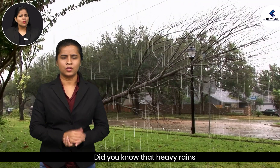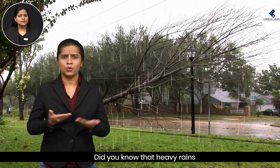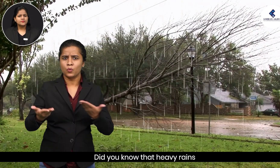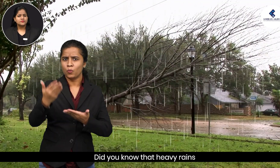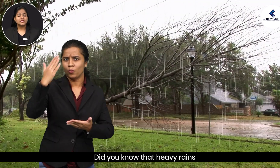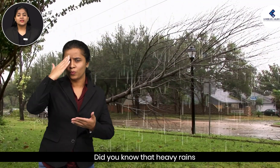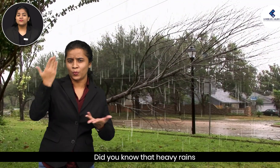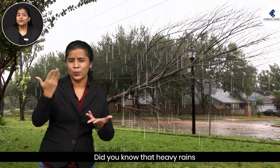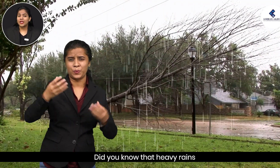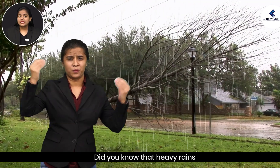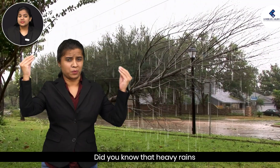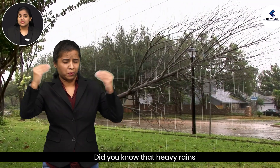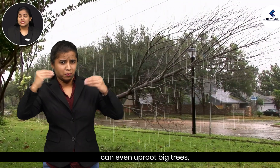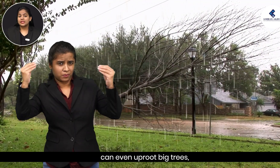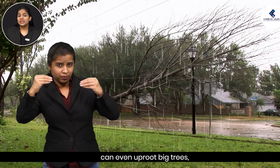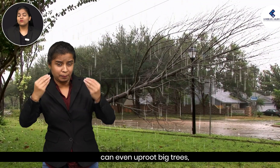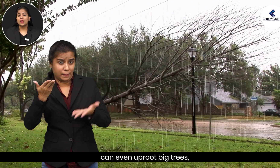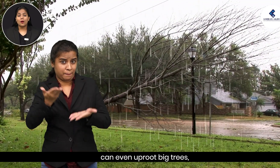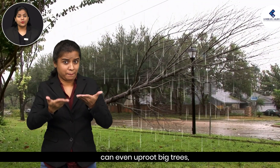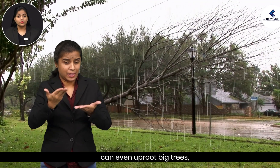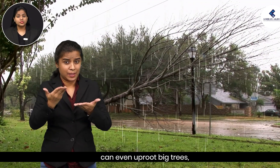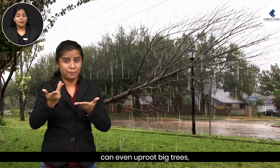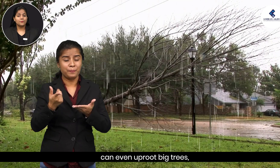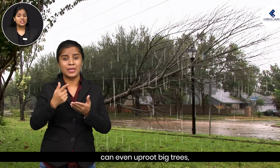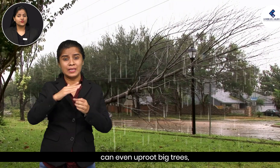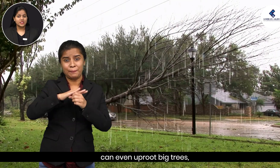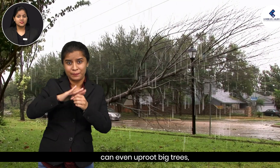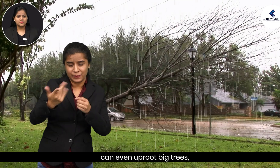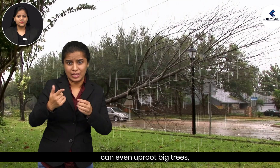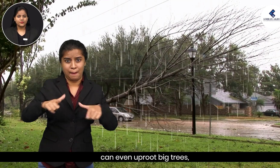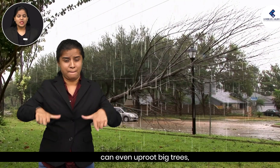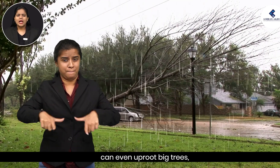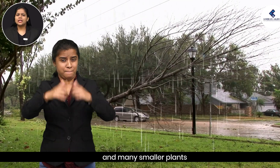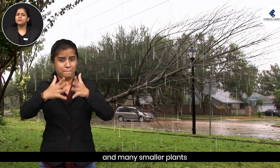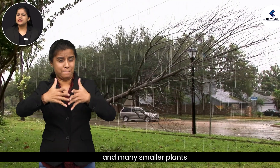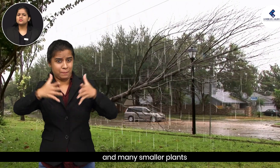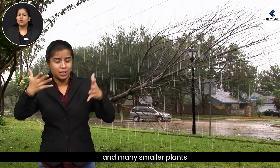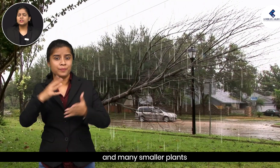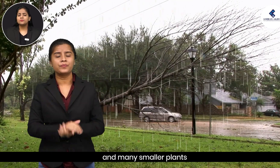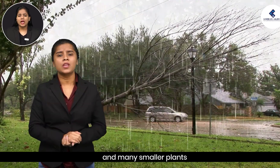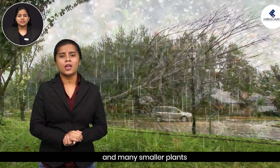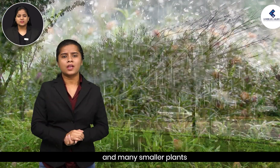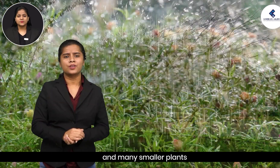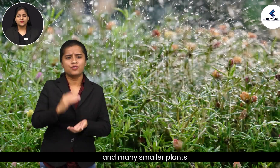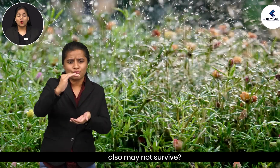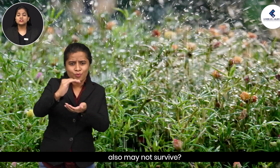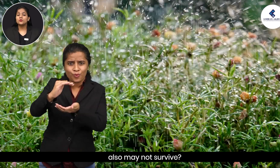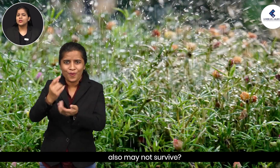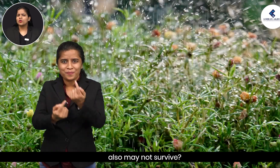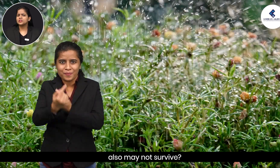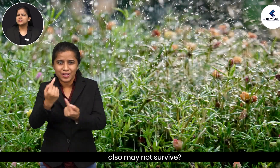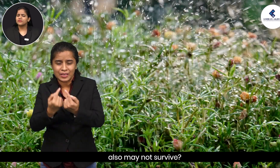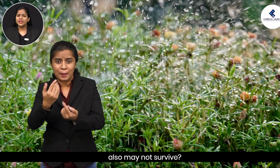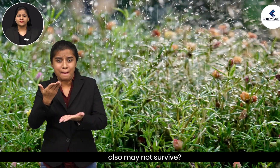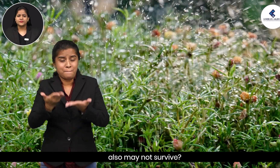Did you know that heavy rains can even uproot big trees and many smaller plants also